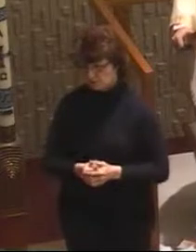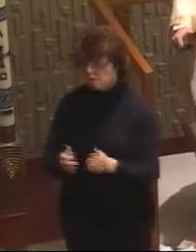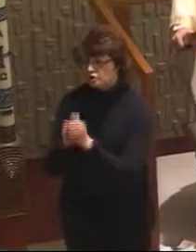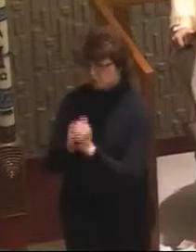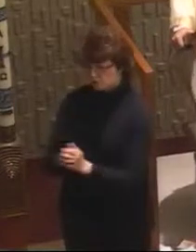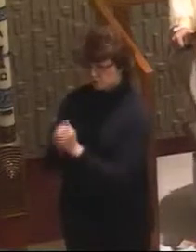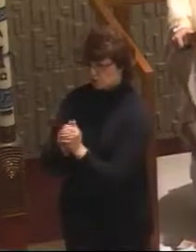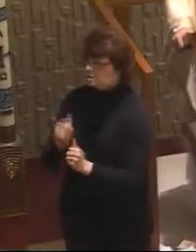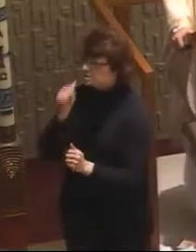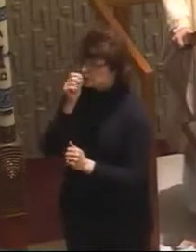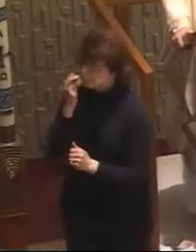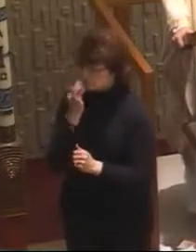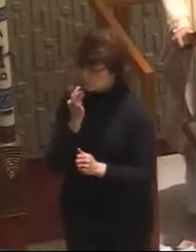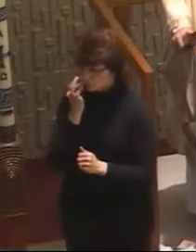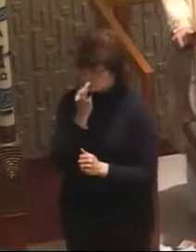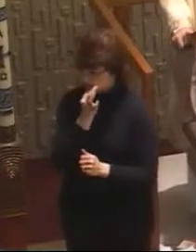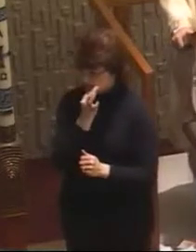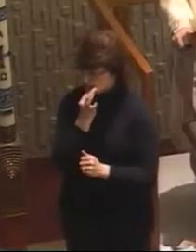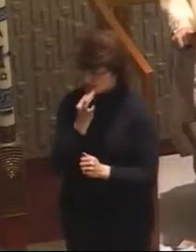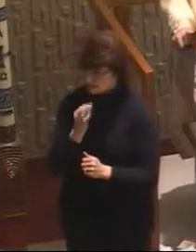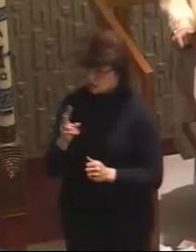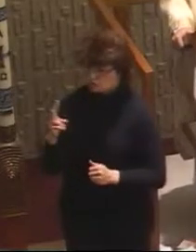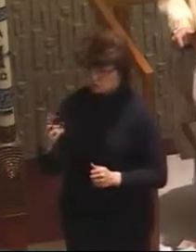of the Eucharist,